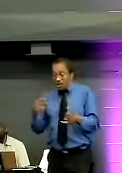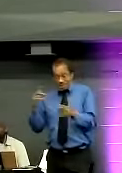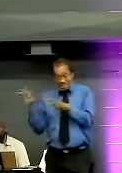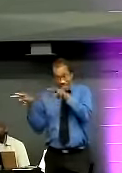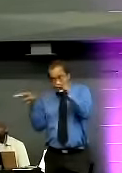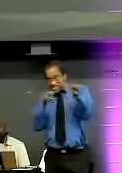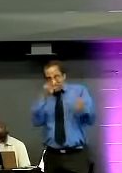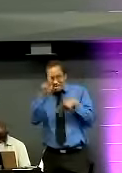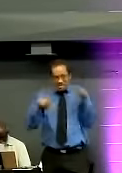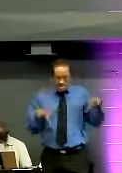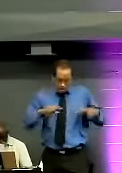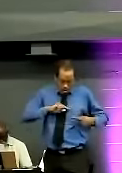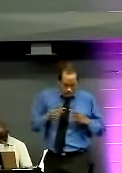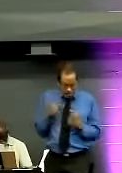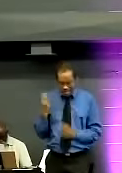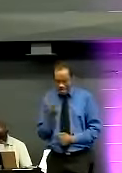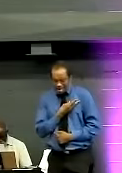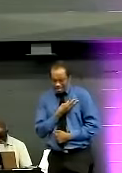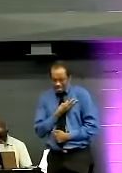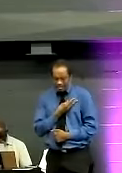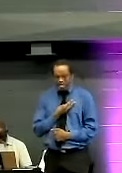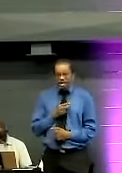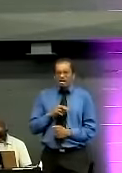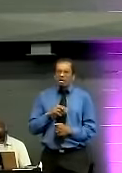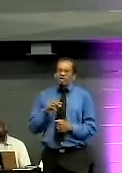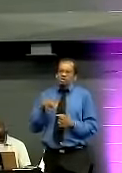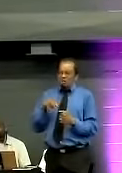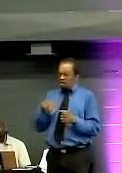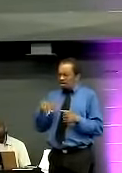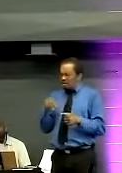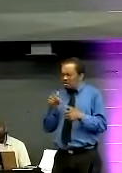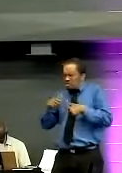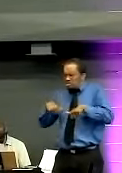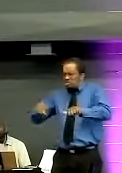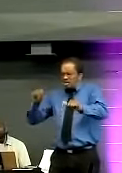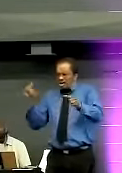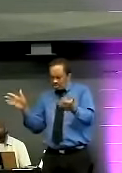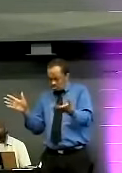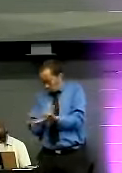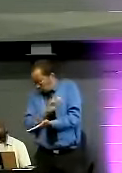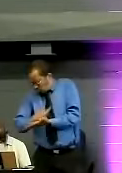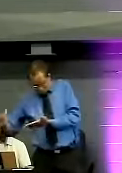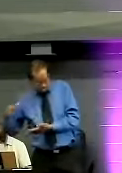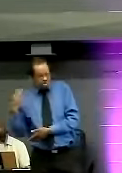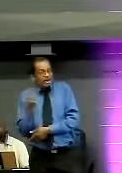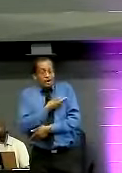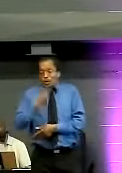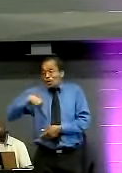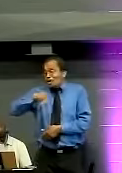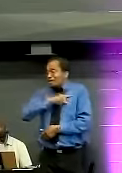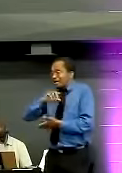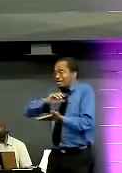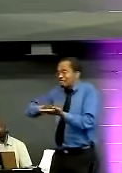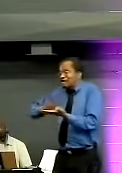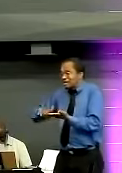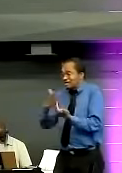are persecuting us, who are hurting us, who are downright trying to destroy us, we can forgive them